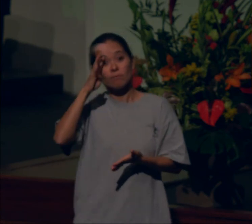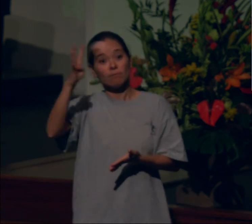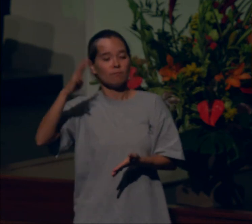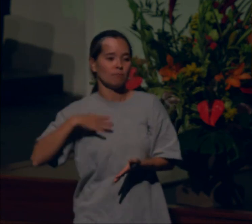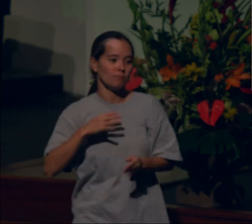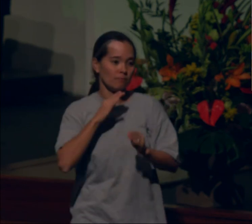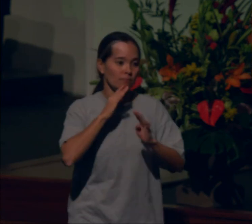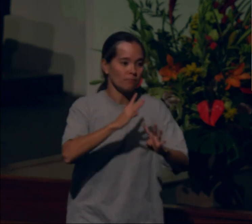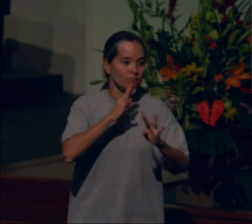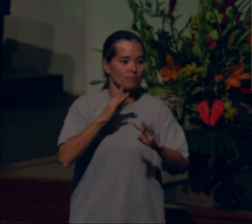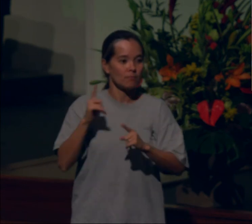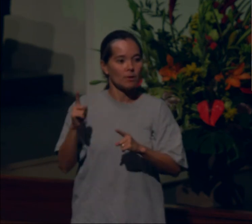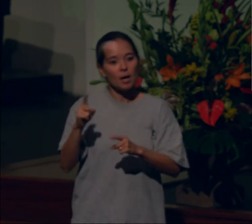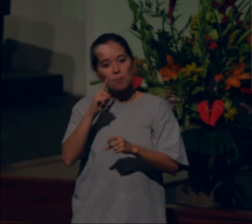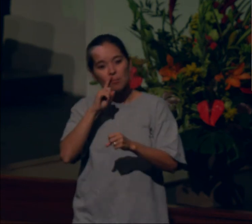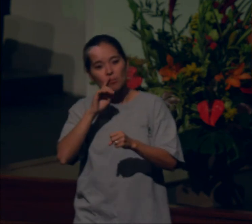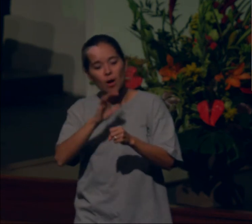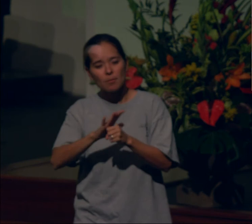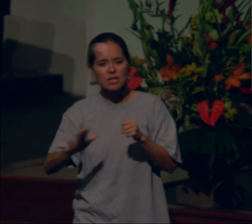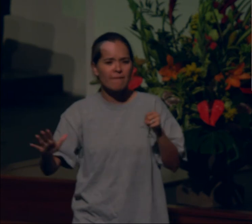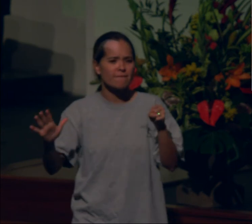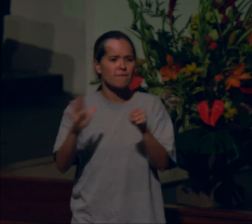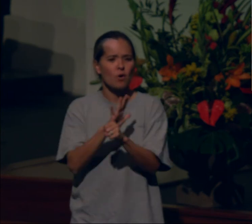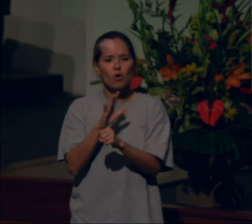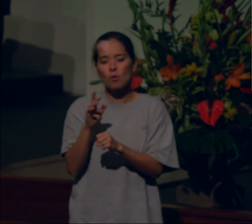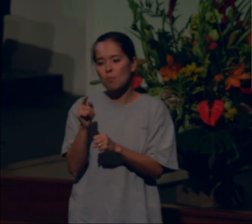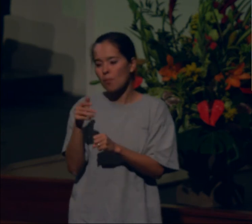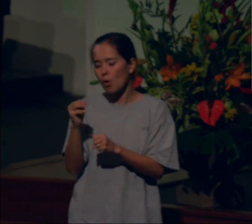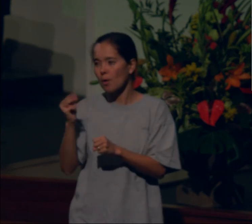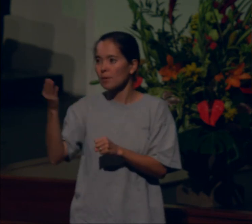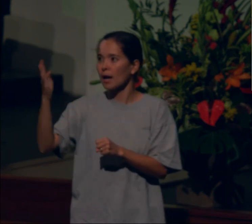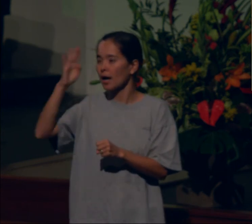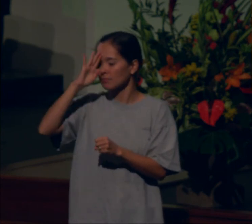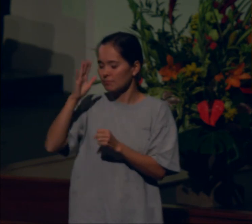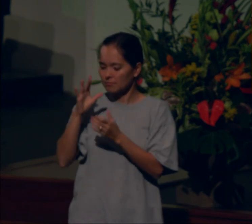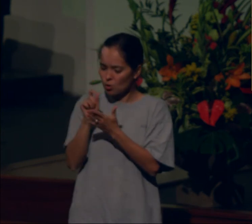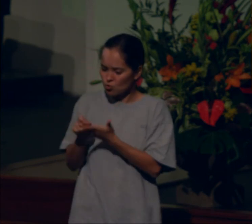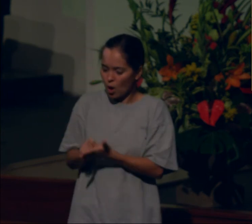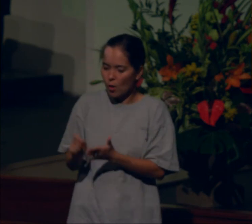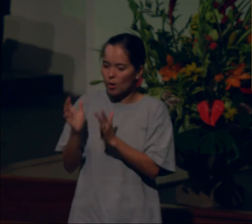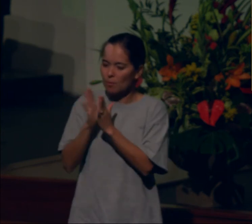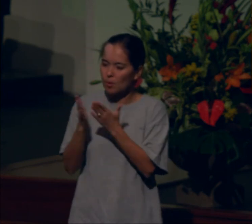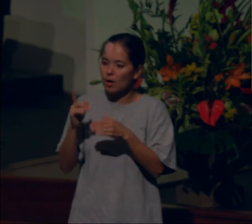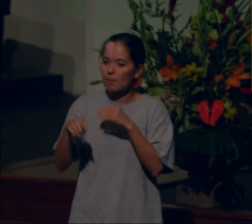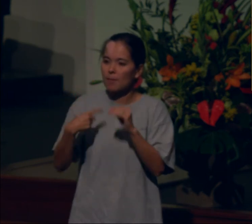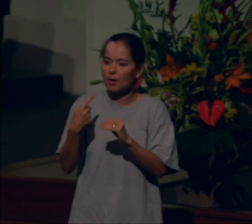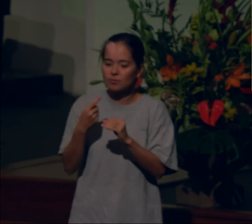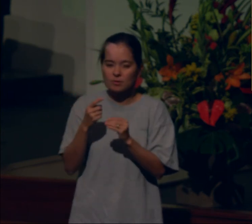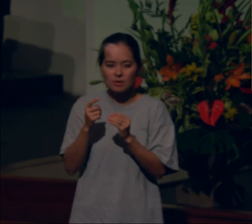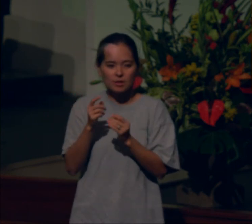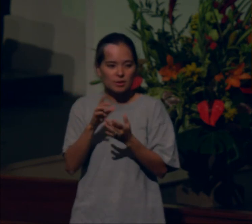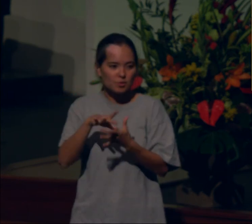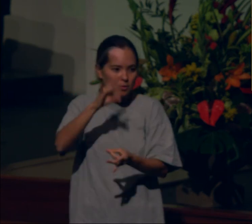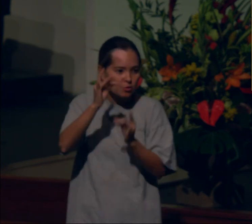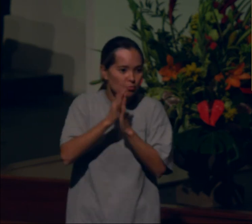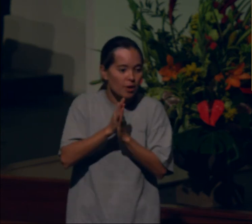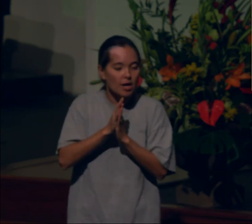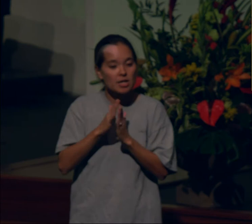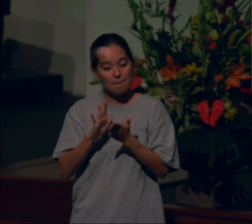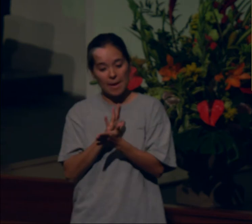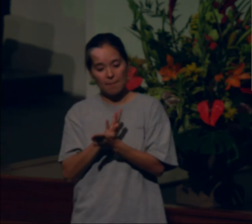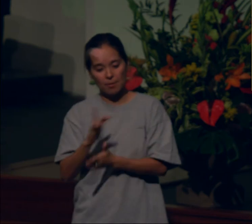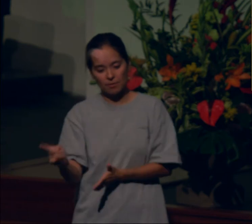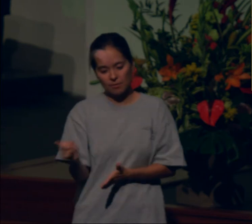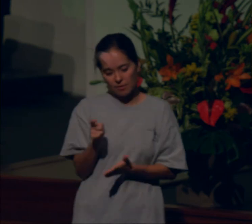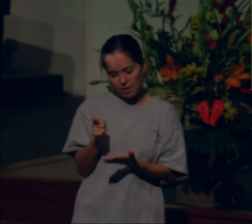She ended up publishing and releasing a full book of poems that the Lord had poured into her spirit. But one day she walks up to me after church, and she hands me a piece of paper, and on it